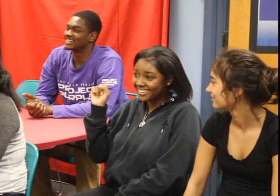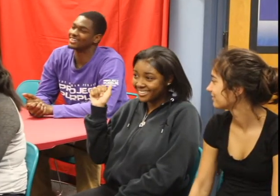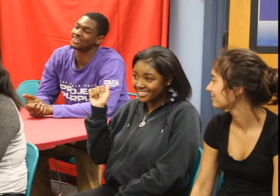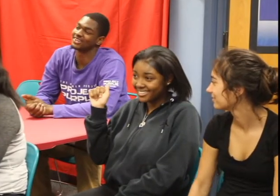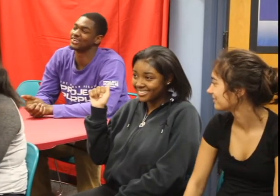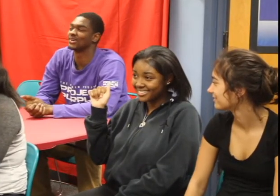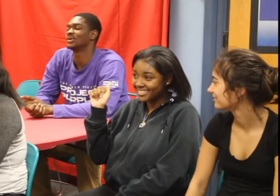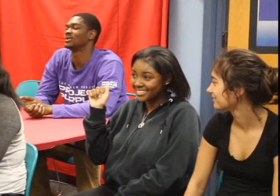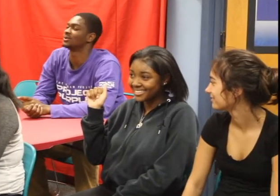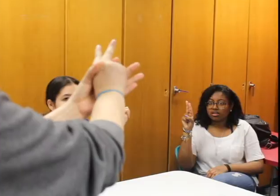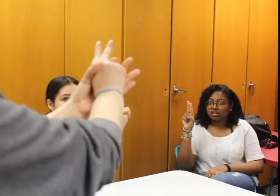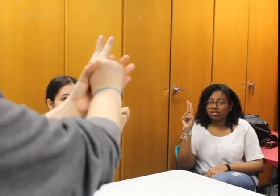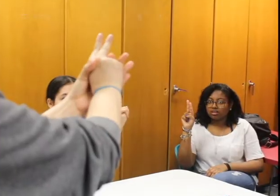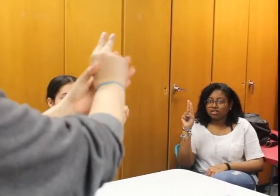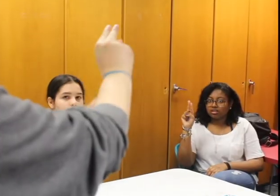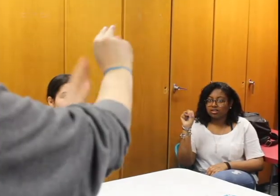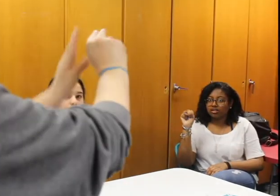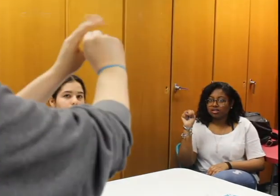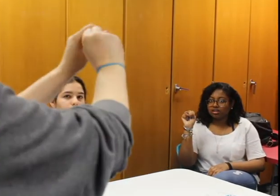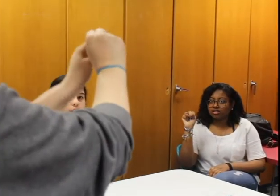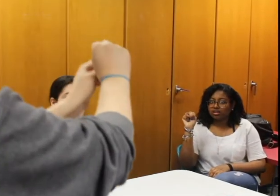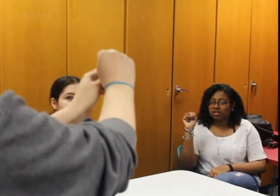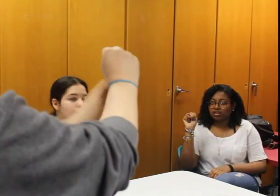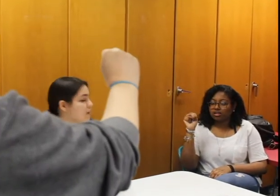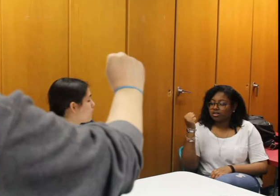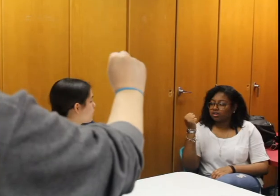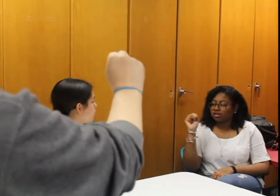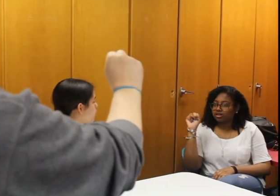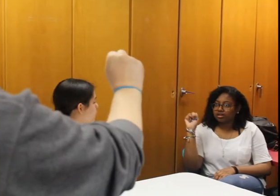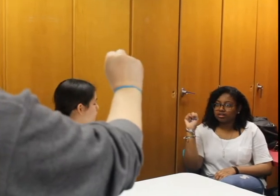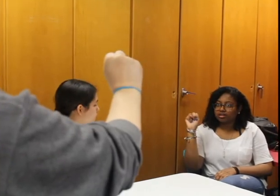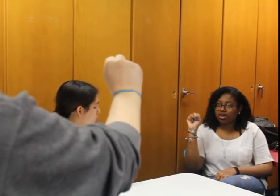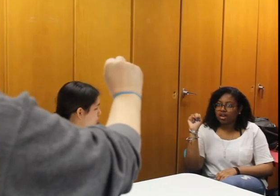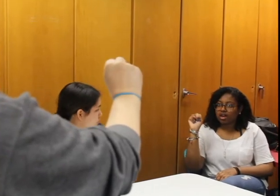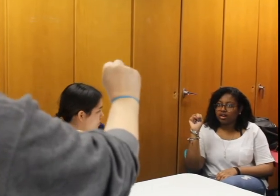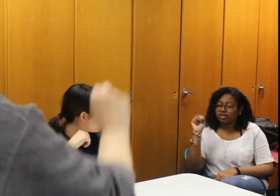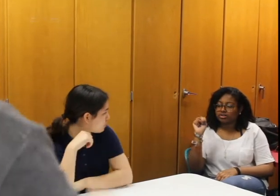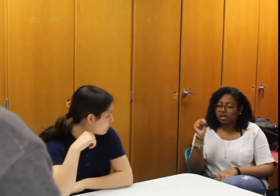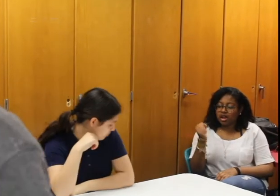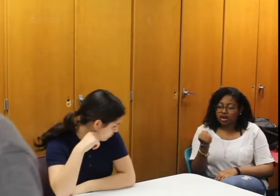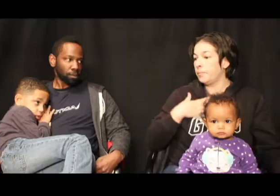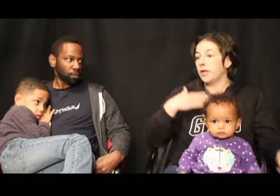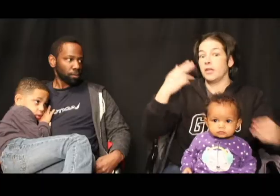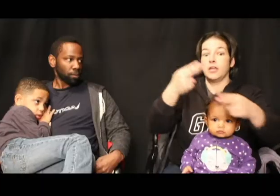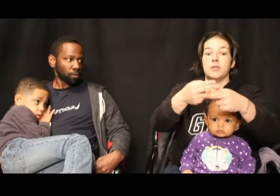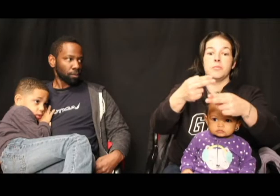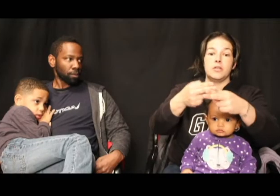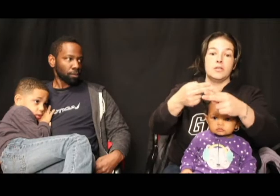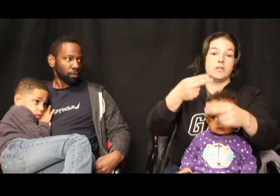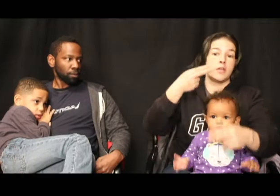but not with your voice, but with your hands, to communicate with hearing impaired or deaf community. My name is